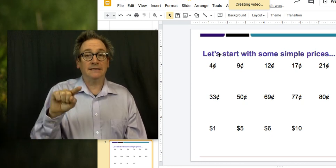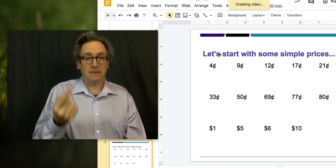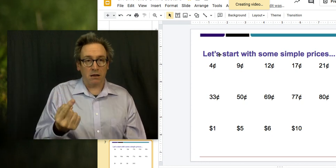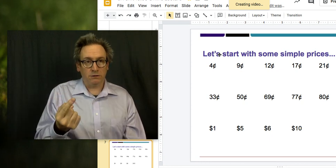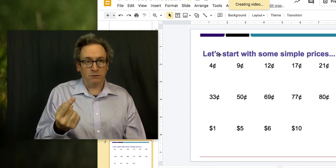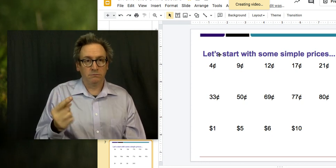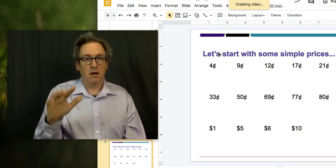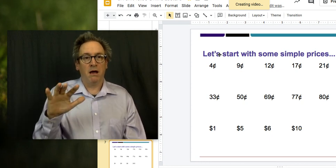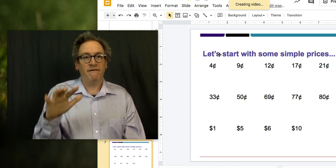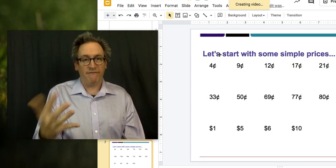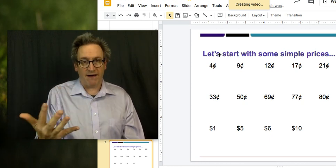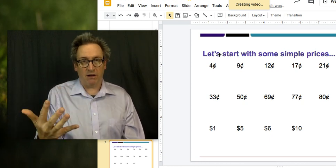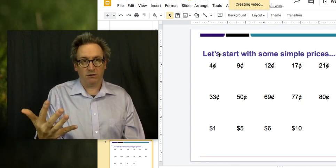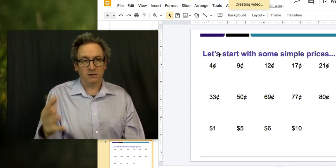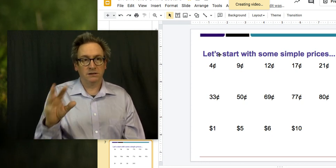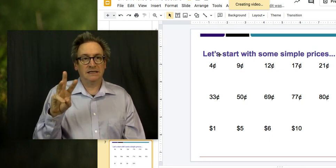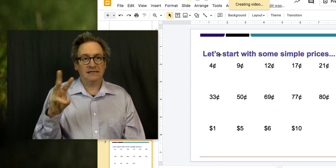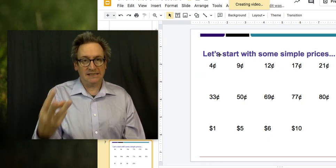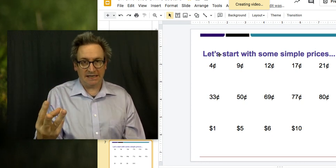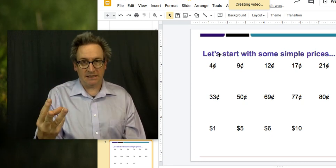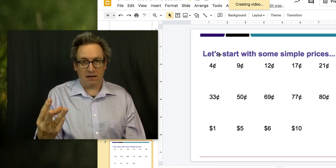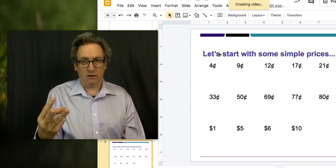Then dollar, $5, $6,